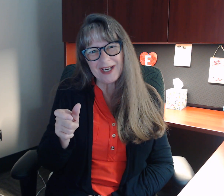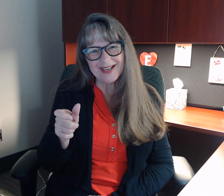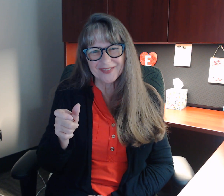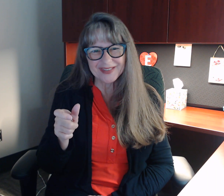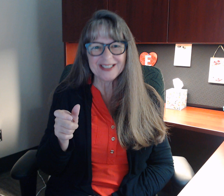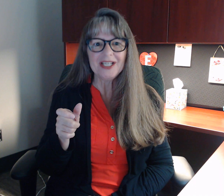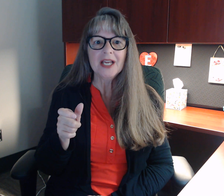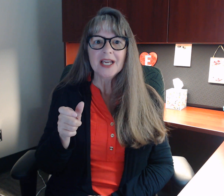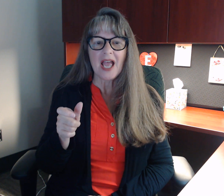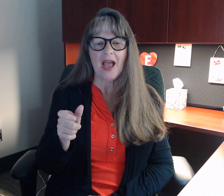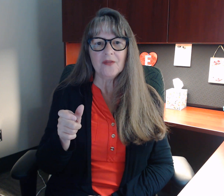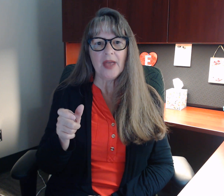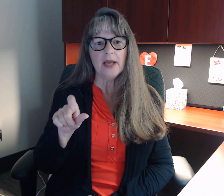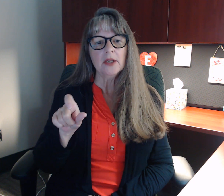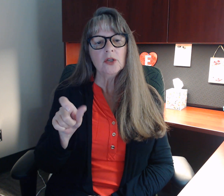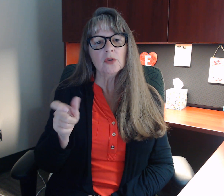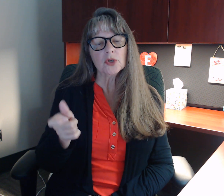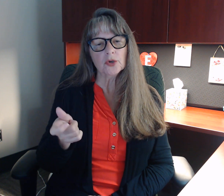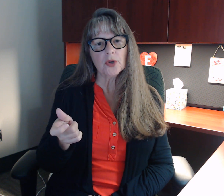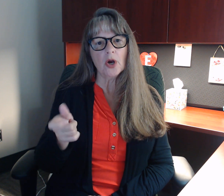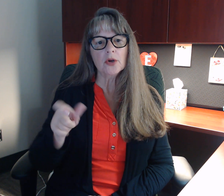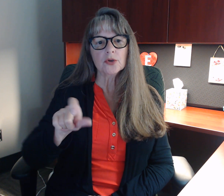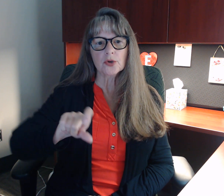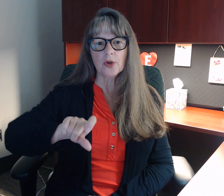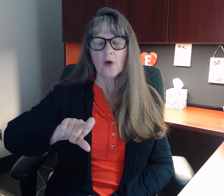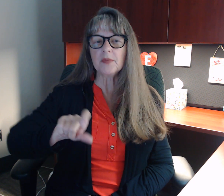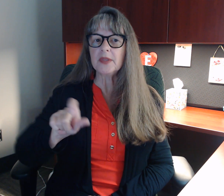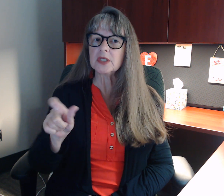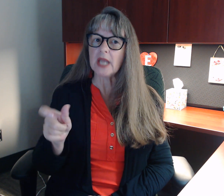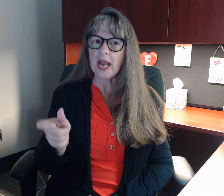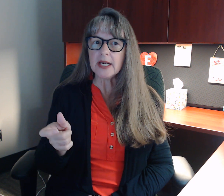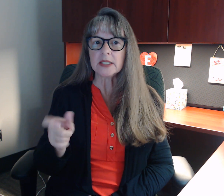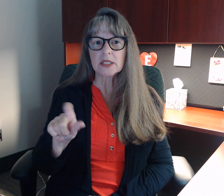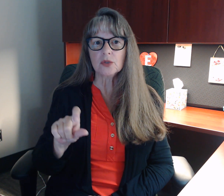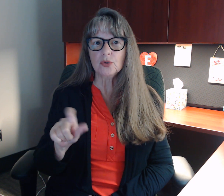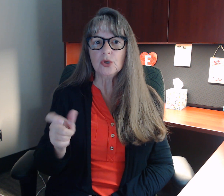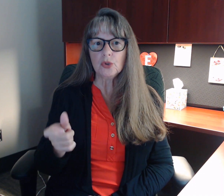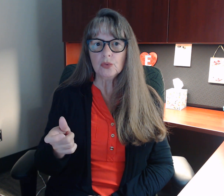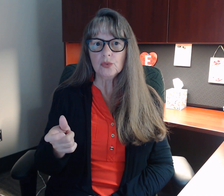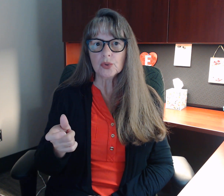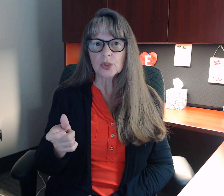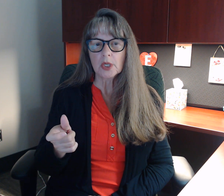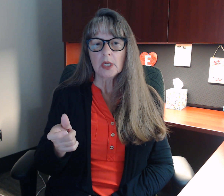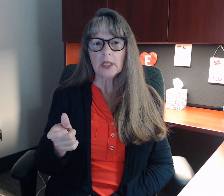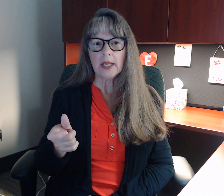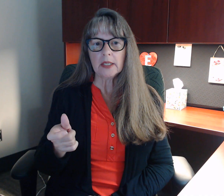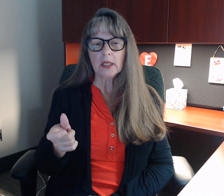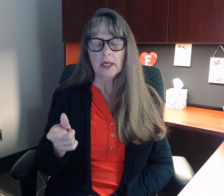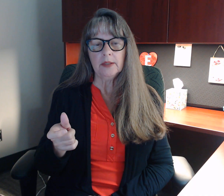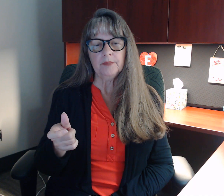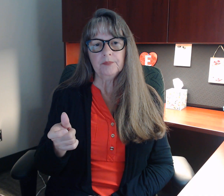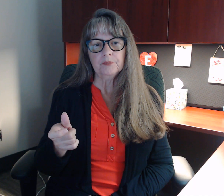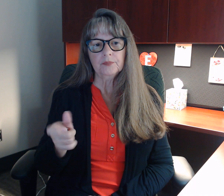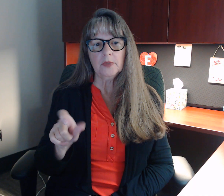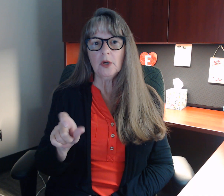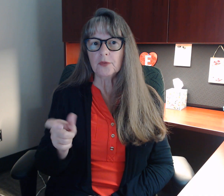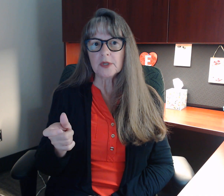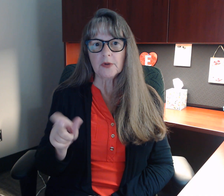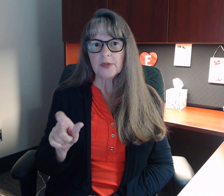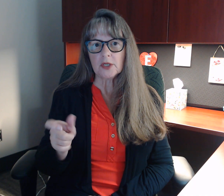don't really have that, turn on and turn off. But this sign is still used, like, for different things to